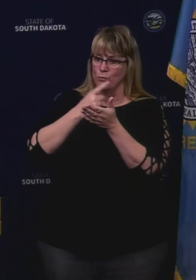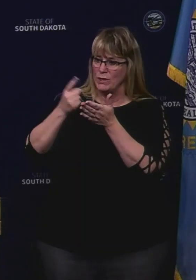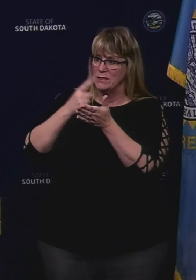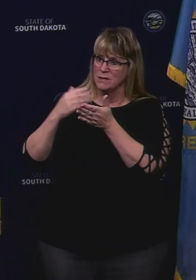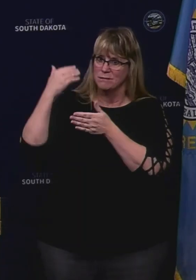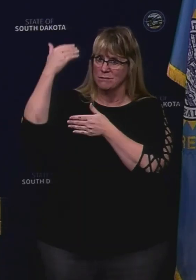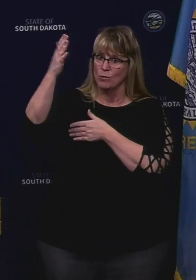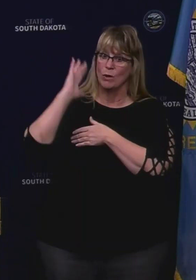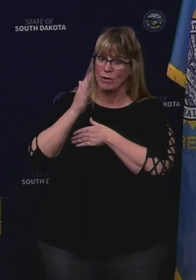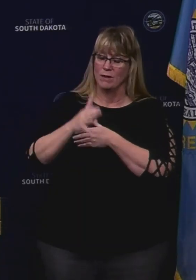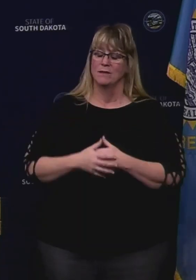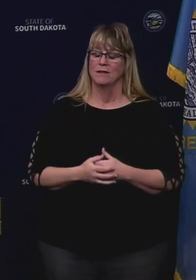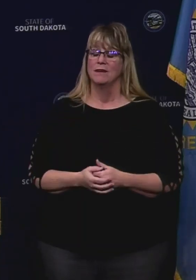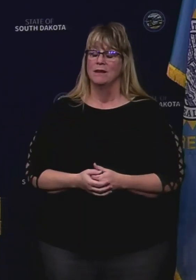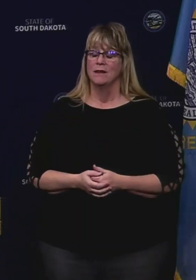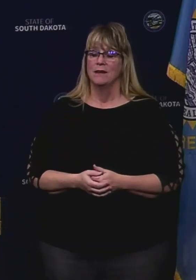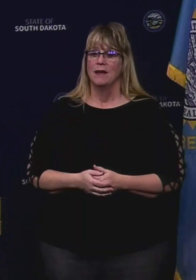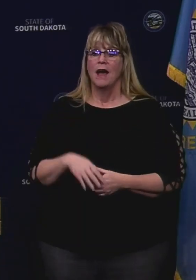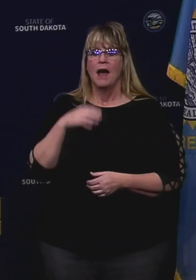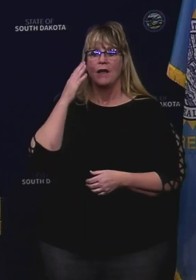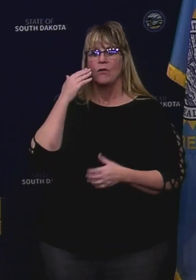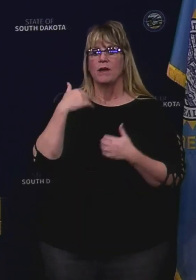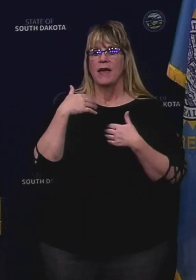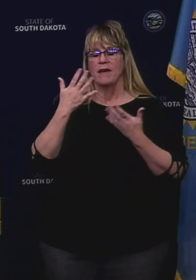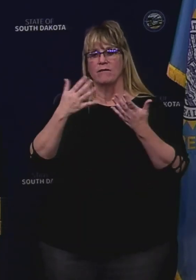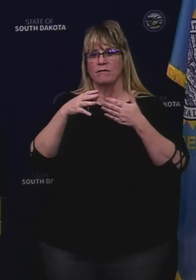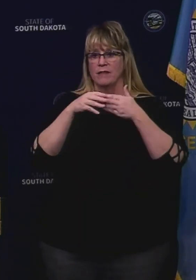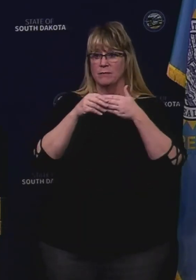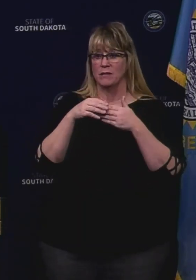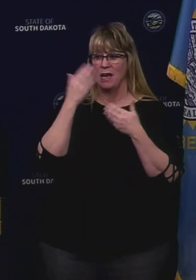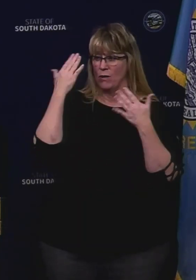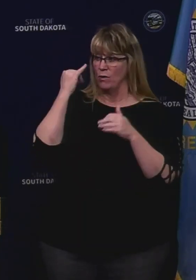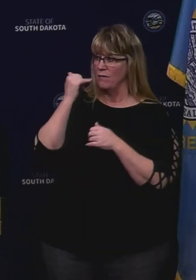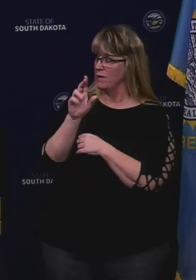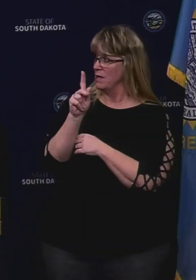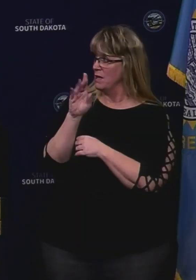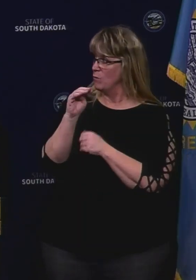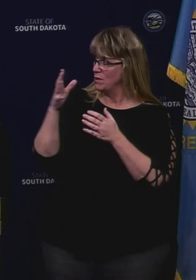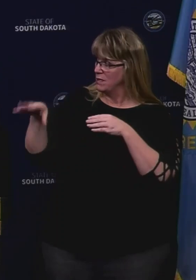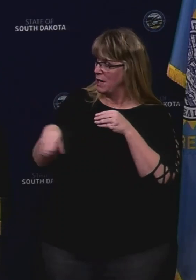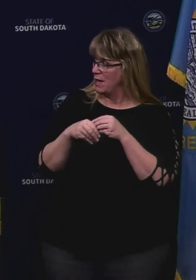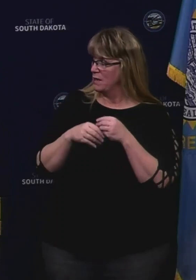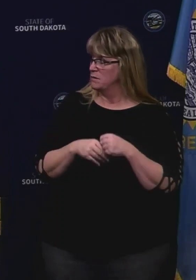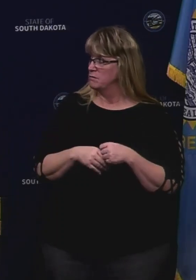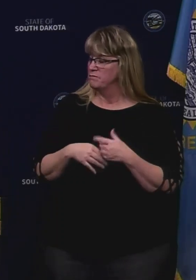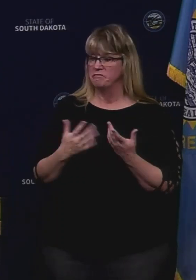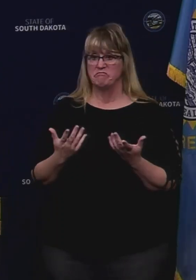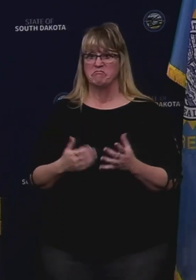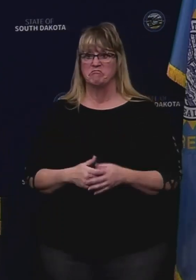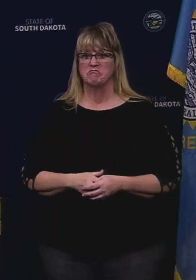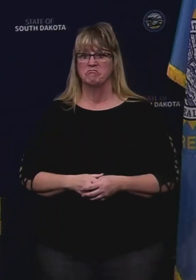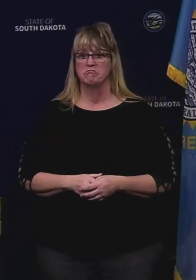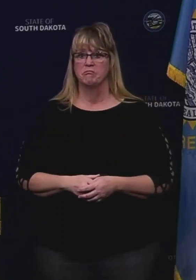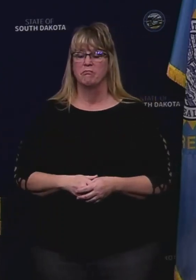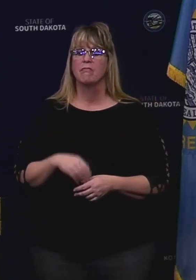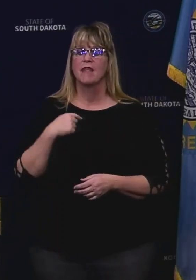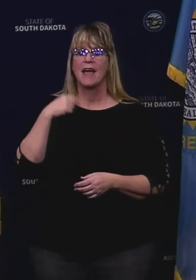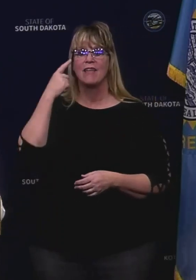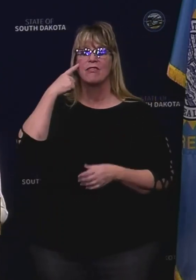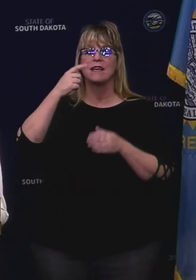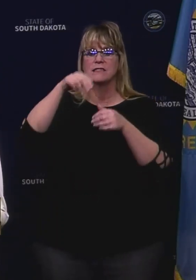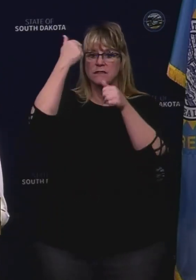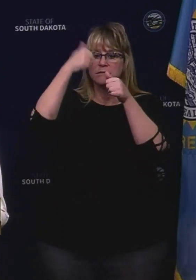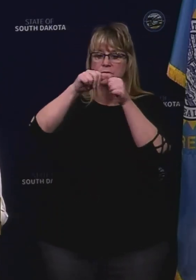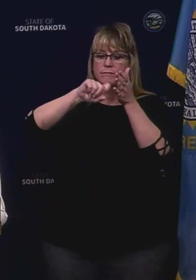that, and I know there is some flexibility built in, and I don't know if Kim has something to add. It's just testing. I think the key